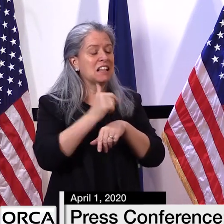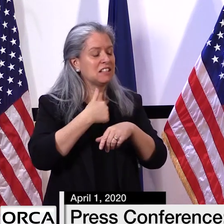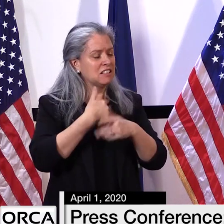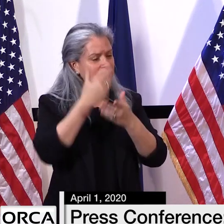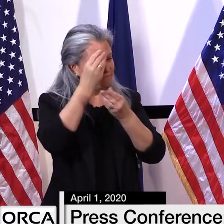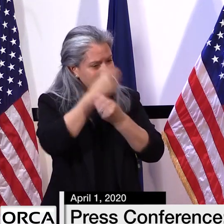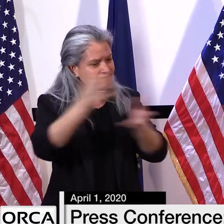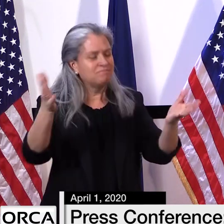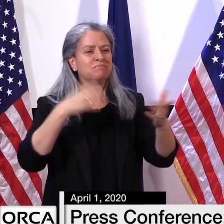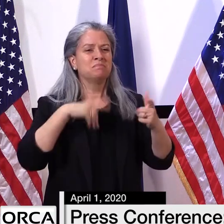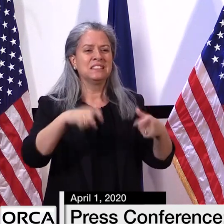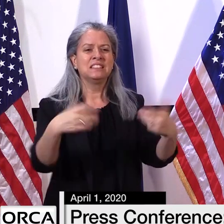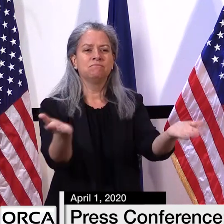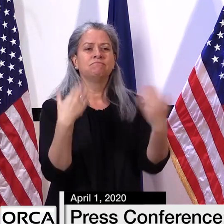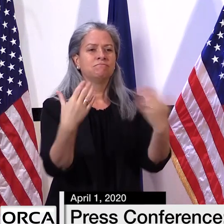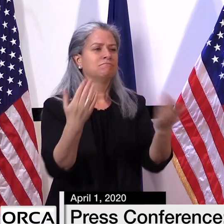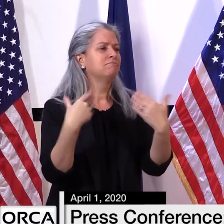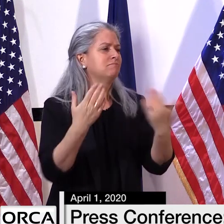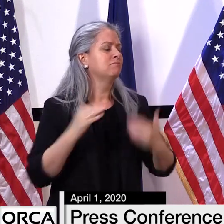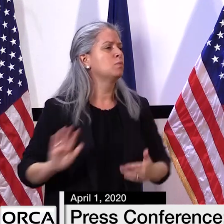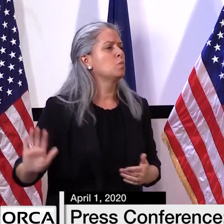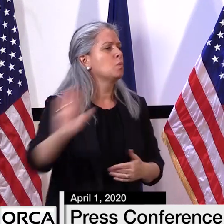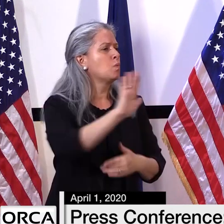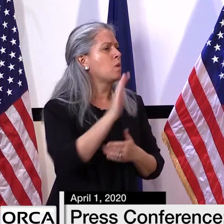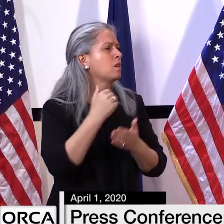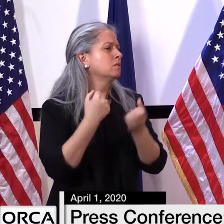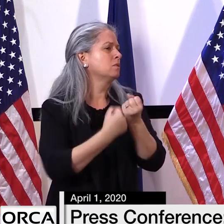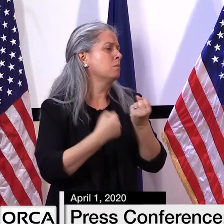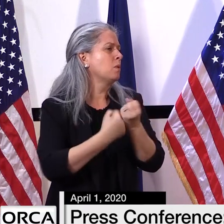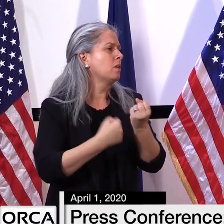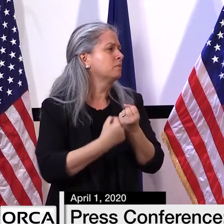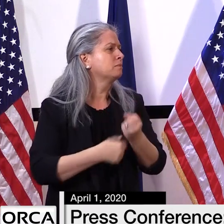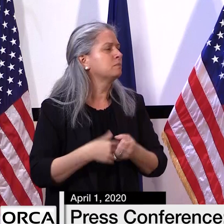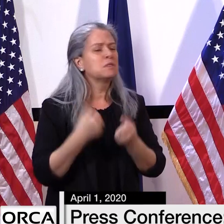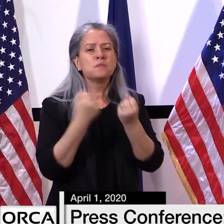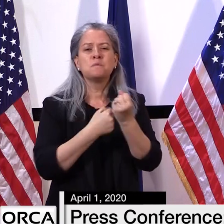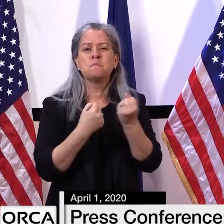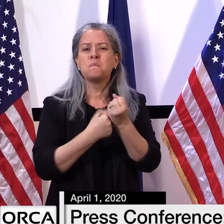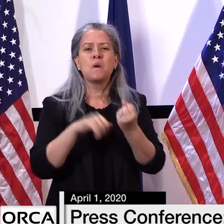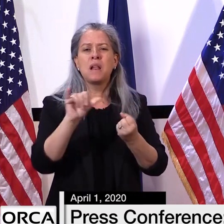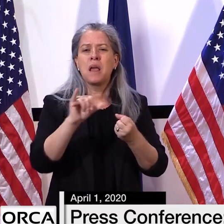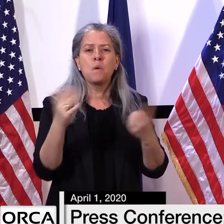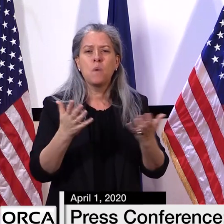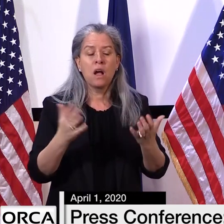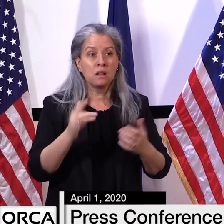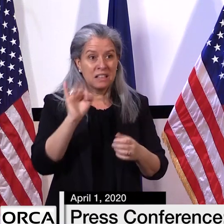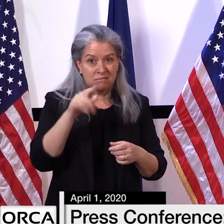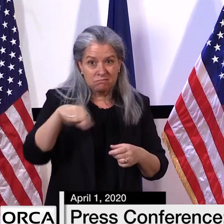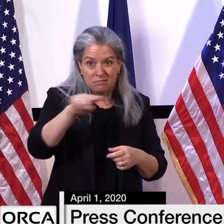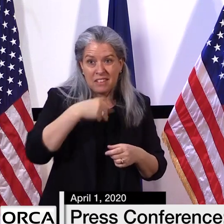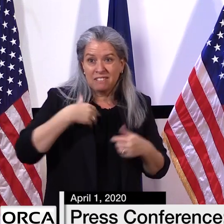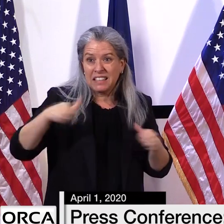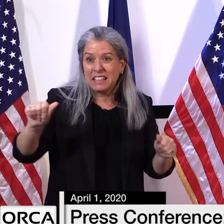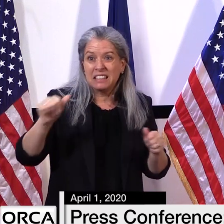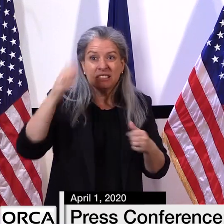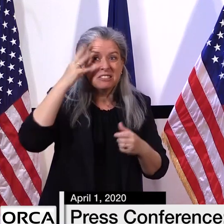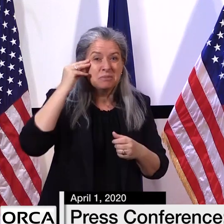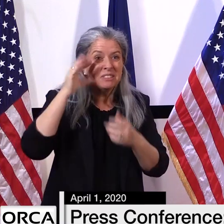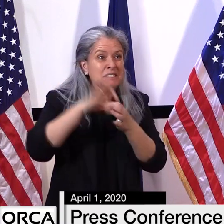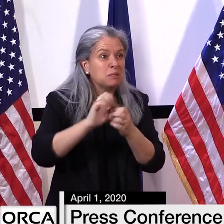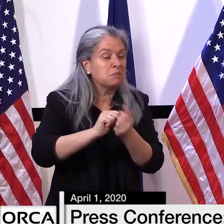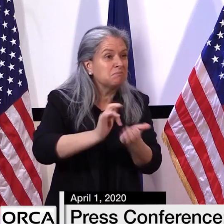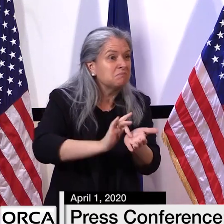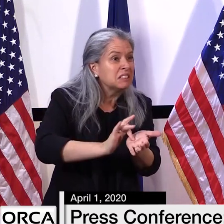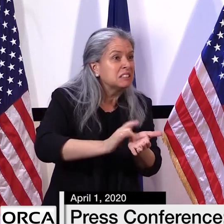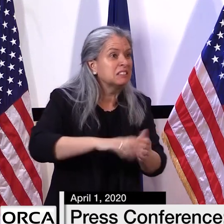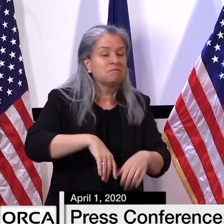support our COVID-19 response. This includes asking those with medical experience to volunteer for